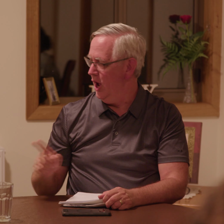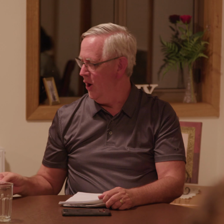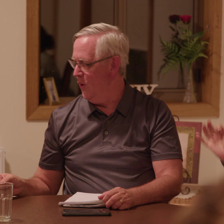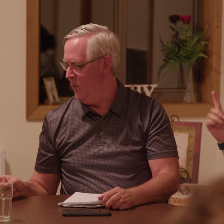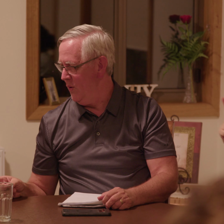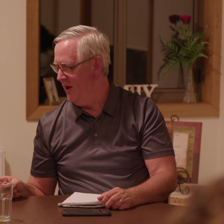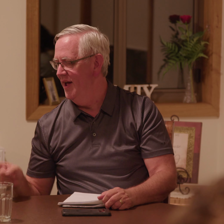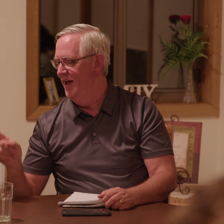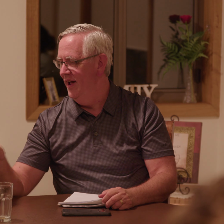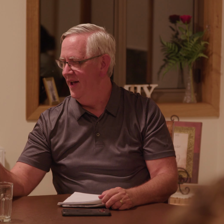Okay, where's up?